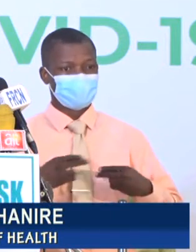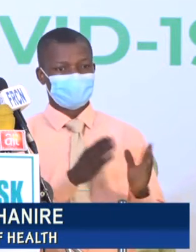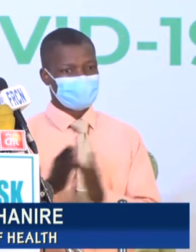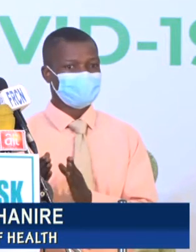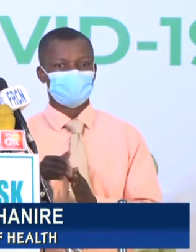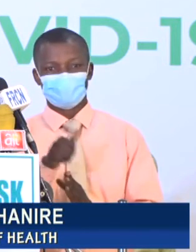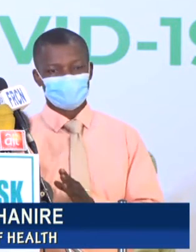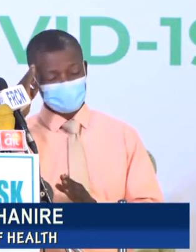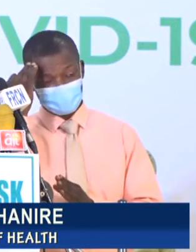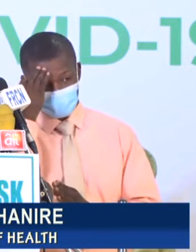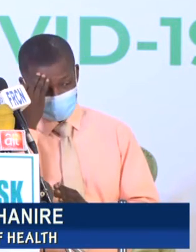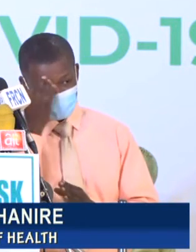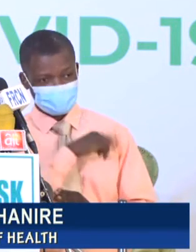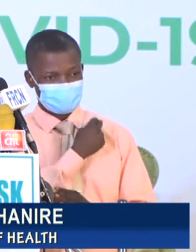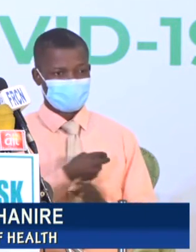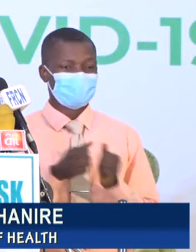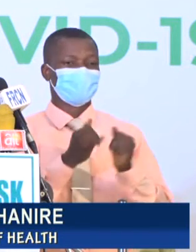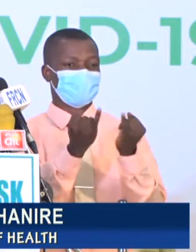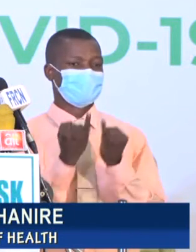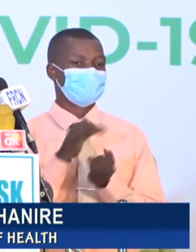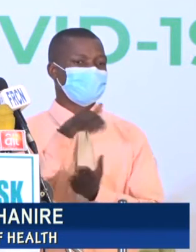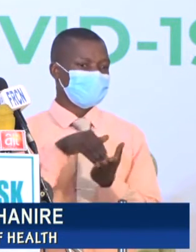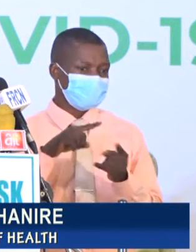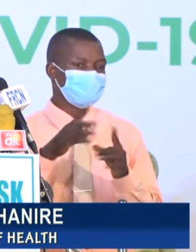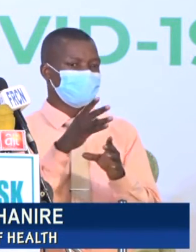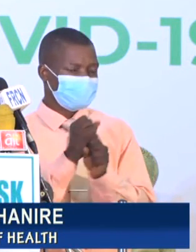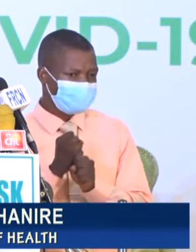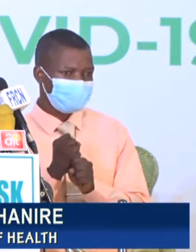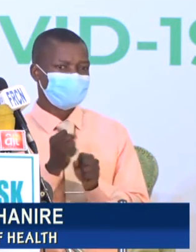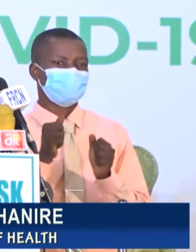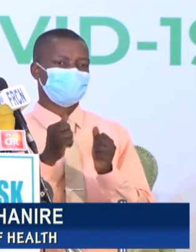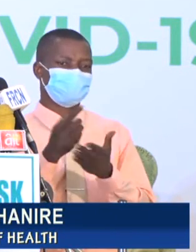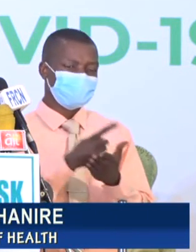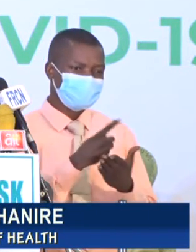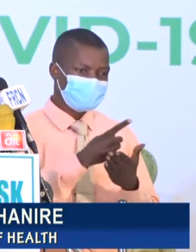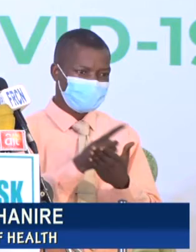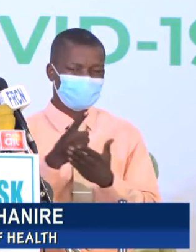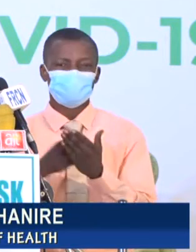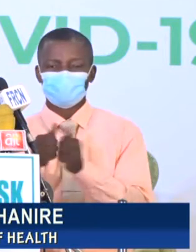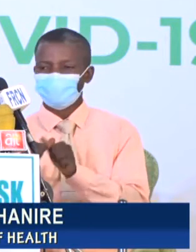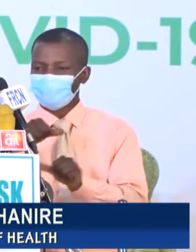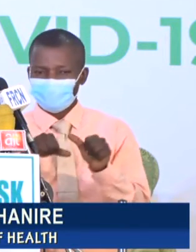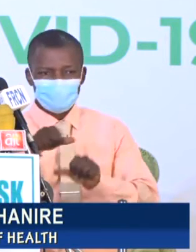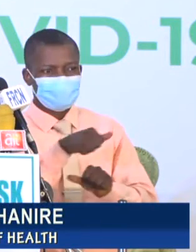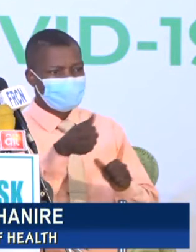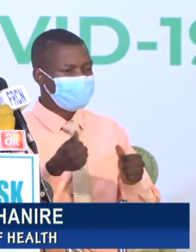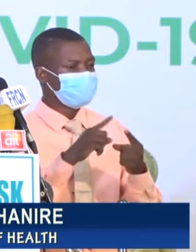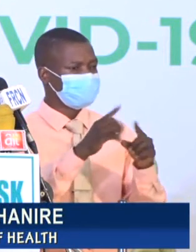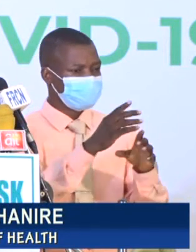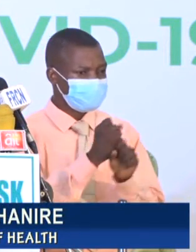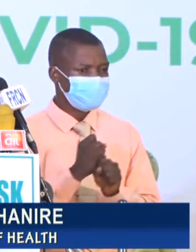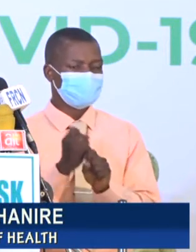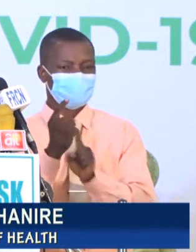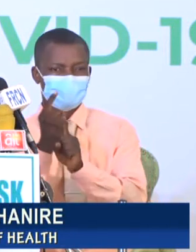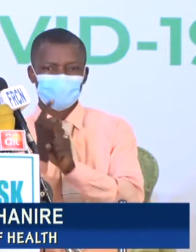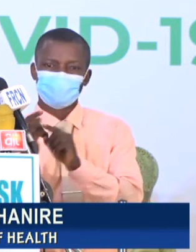and isolation centers to interface with each other and explore the demand